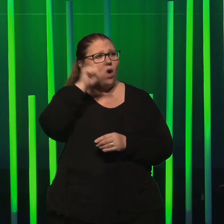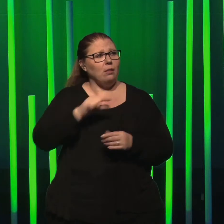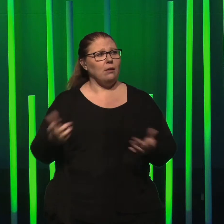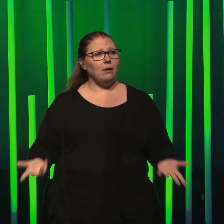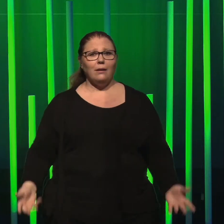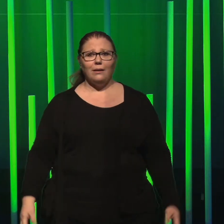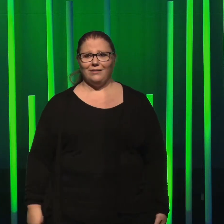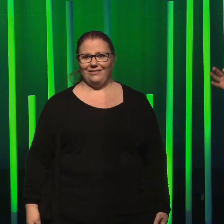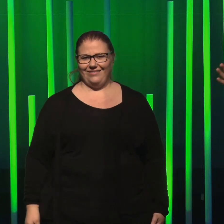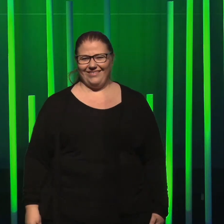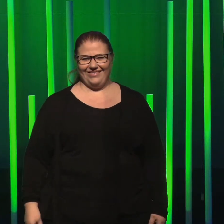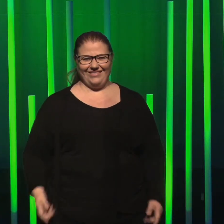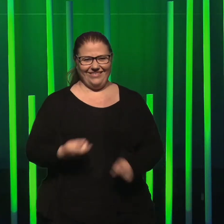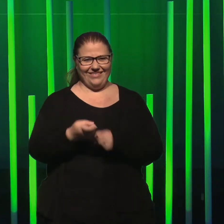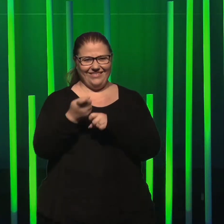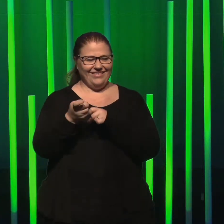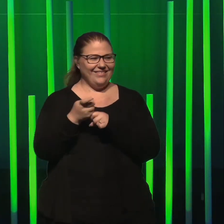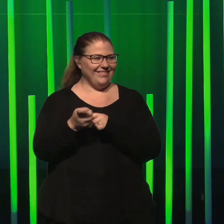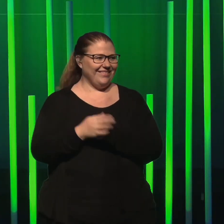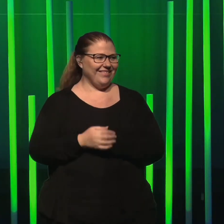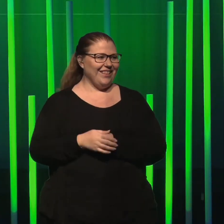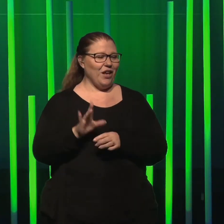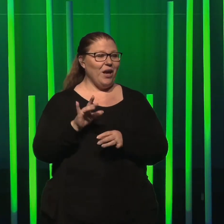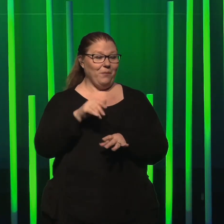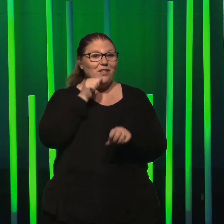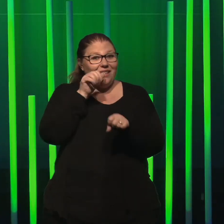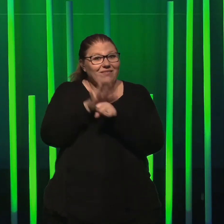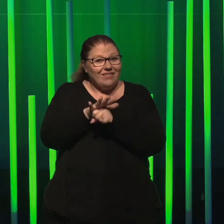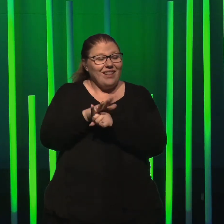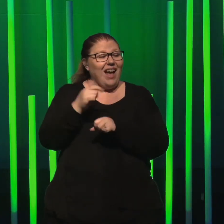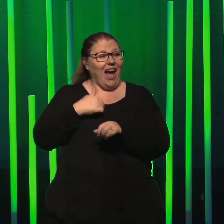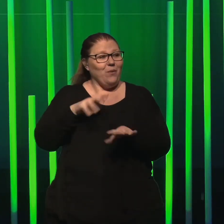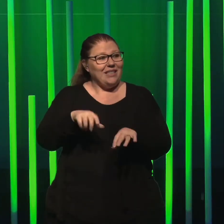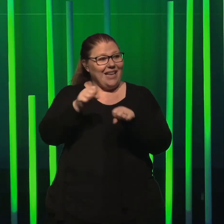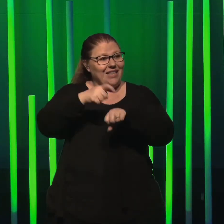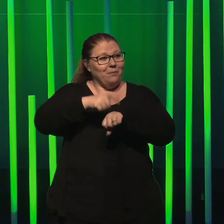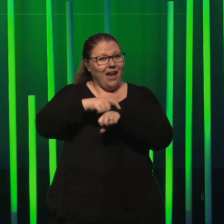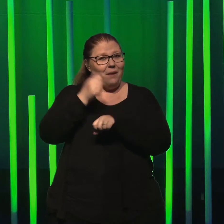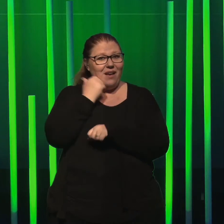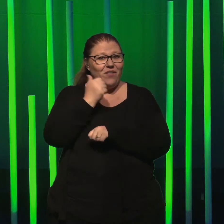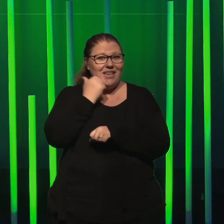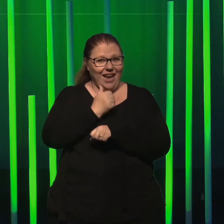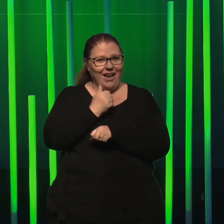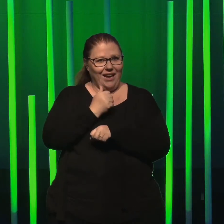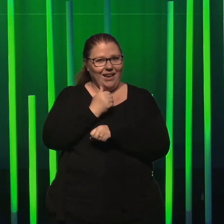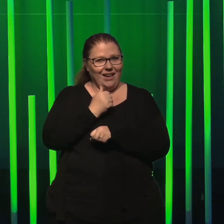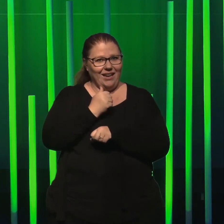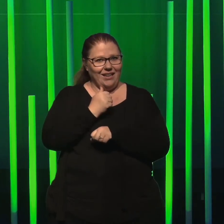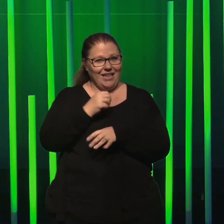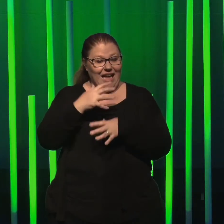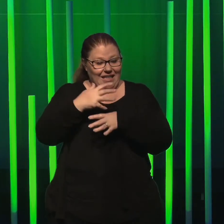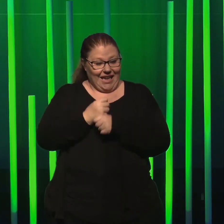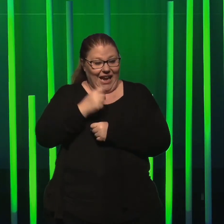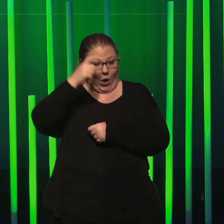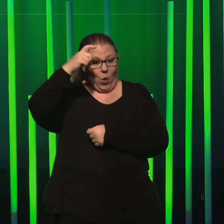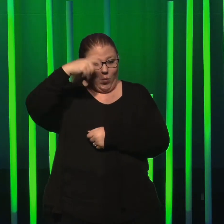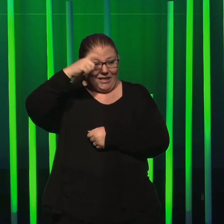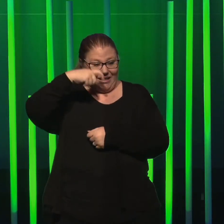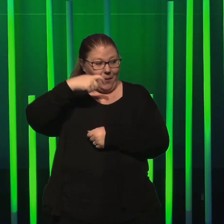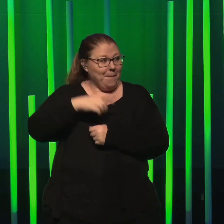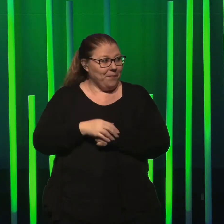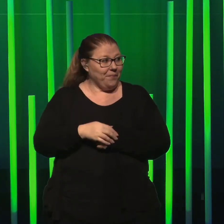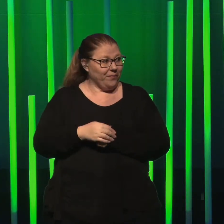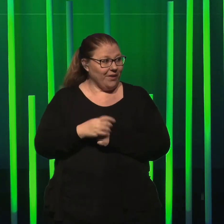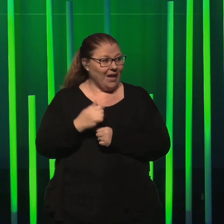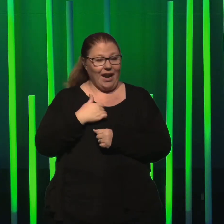right? But here's the deal. Just make that commitment. It says, I'm going to spend some time every day in it to gain some wisdom. And